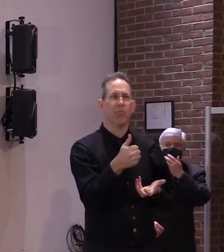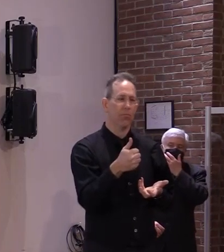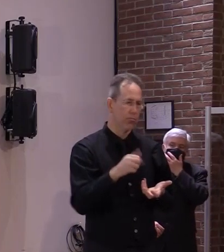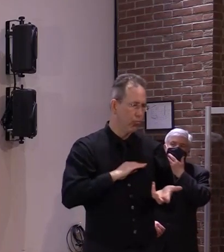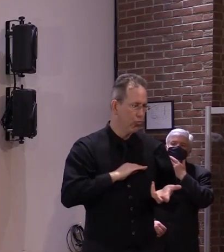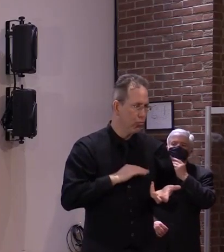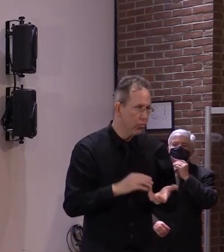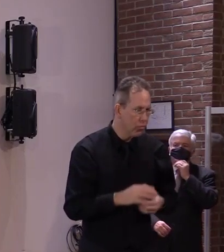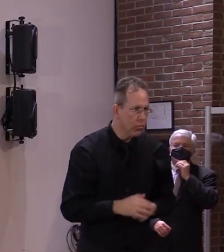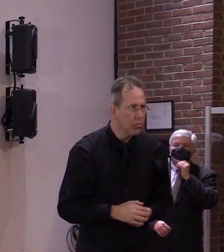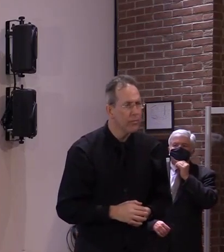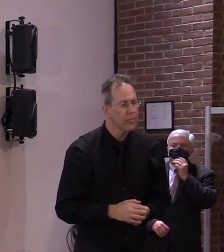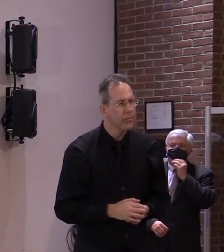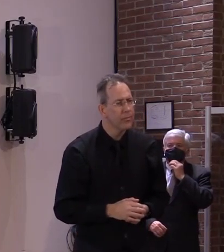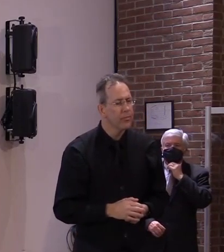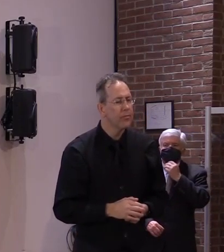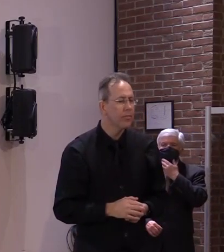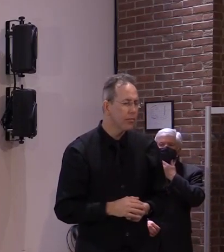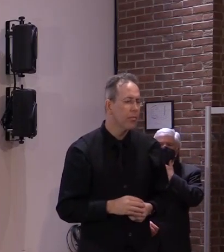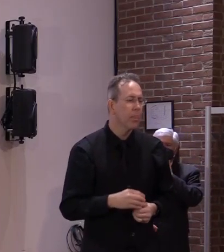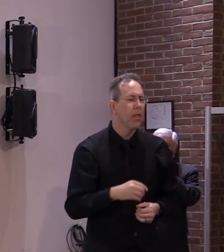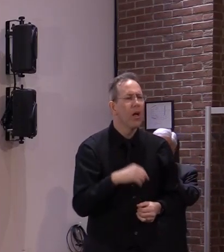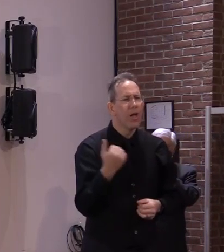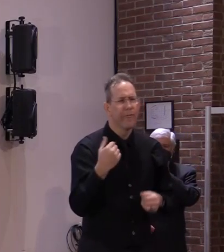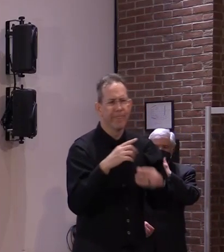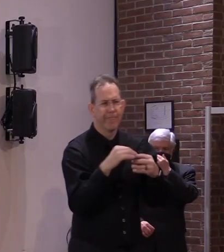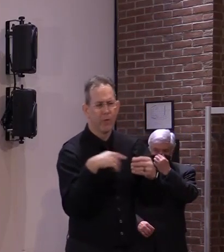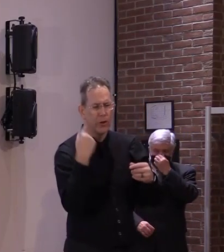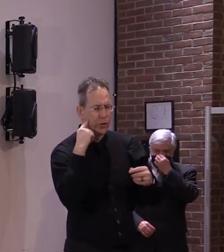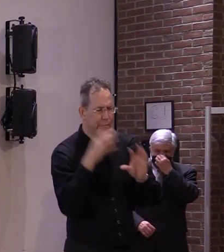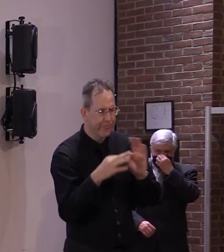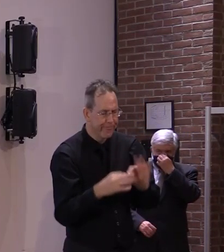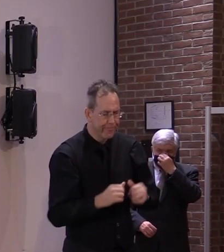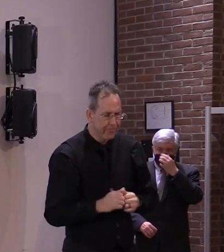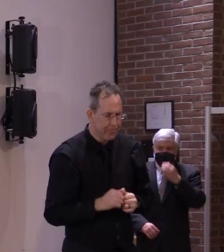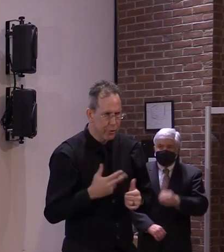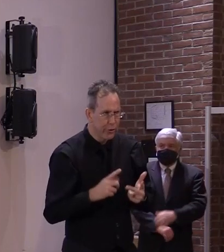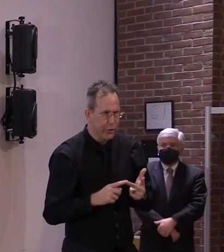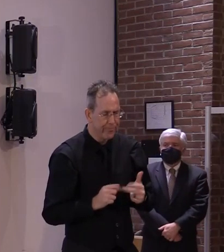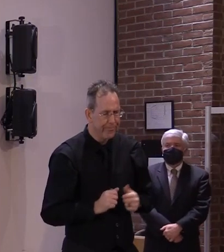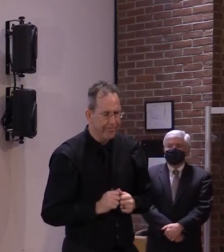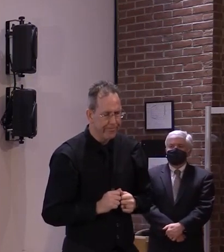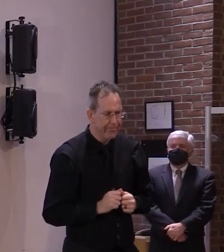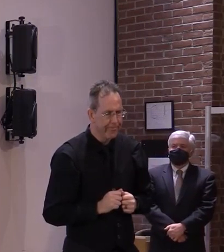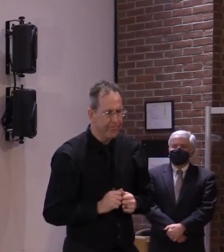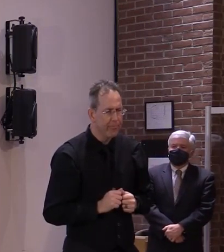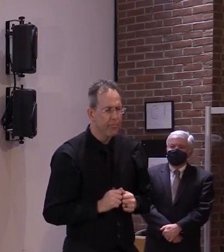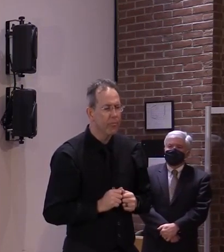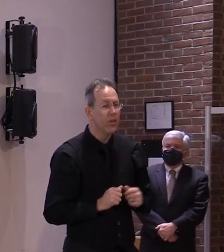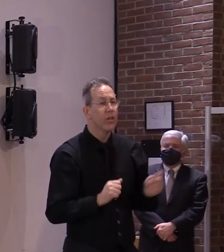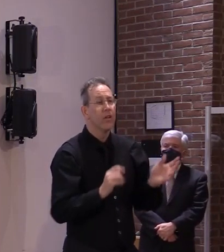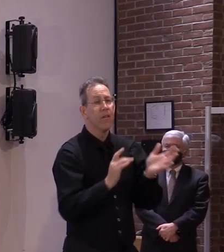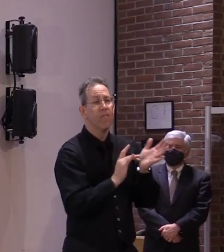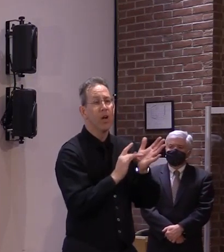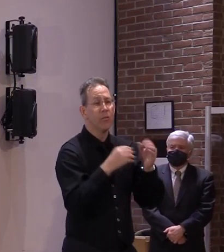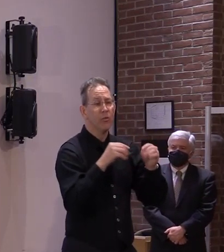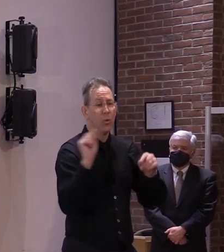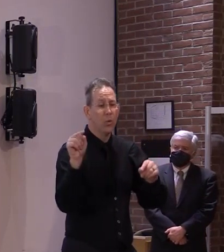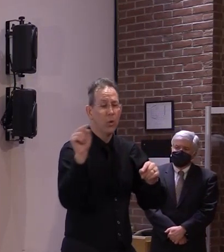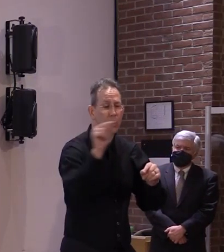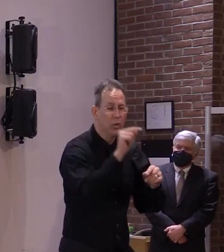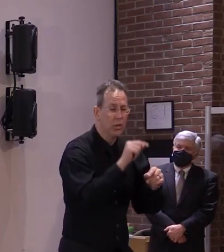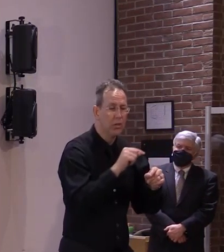heard that the pharmacies and FQHC will increase their allocation nationally from, I